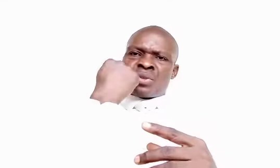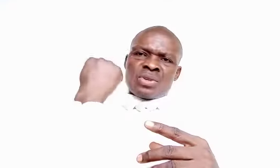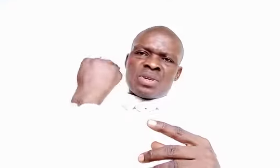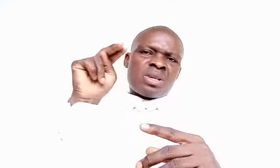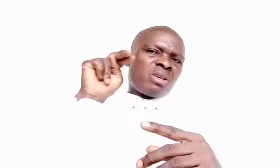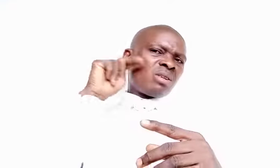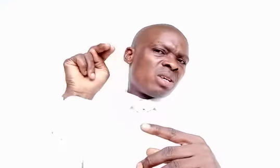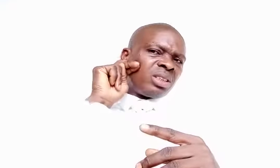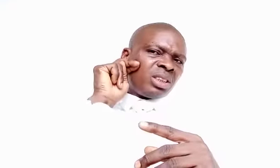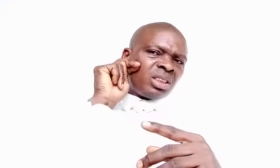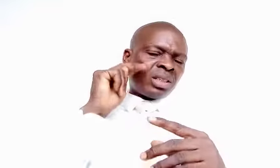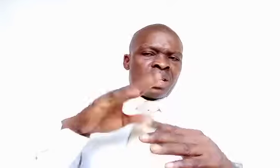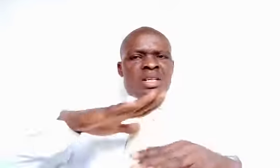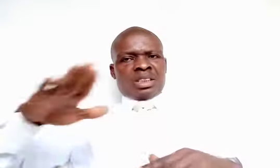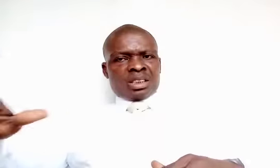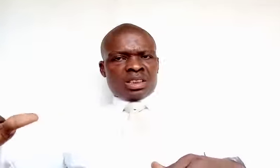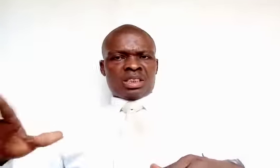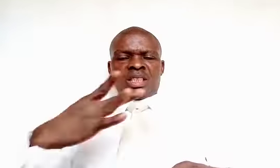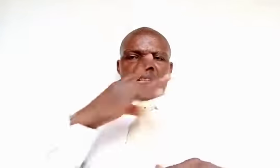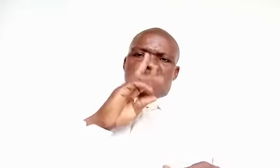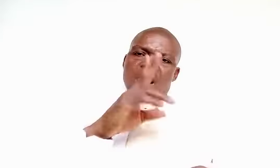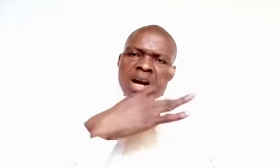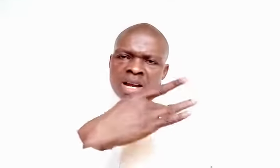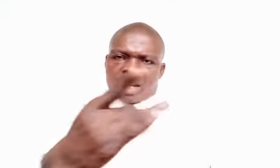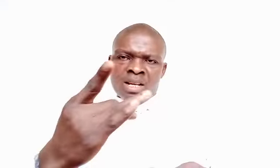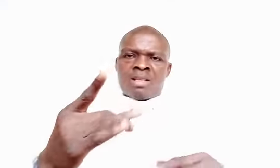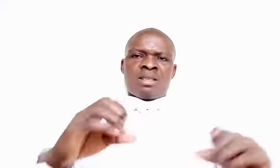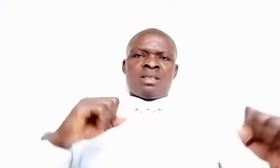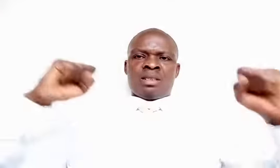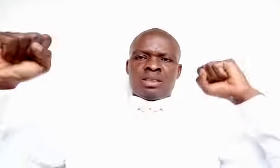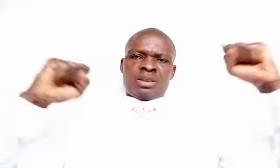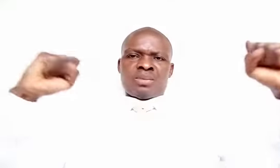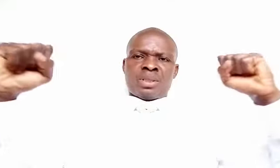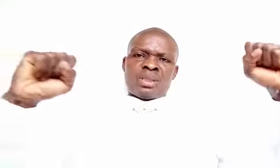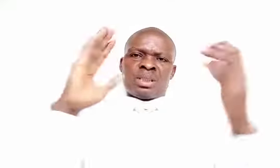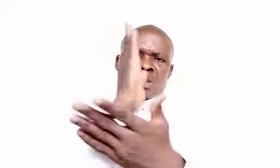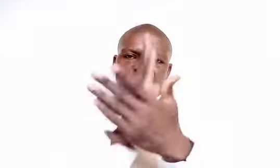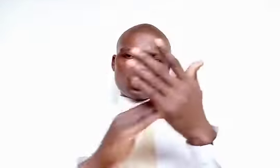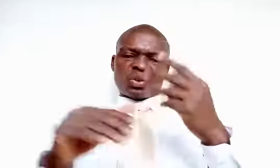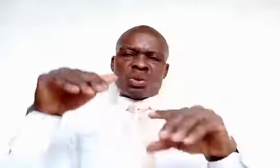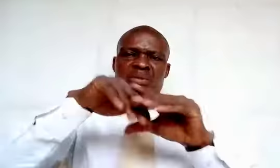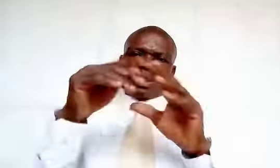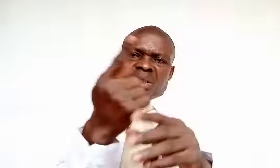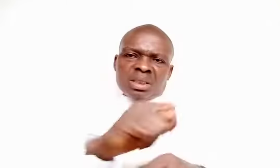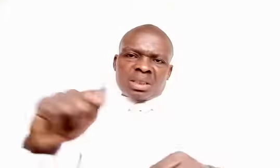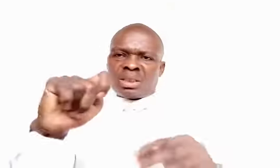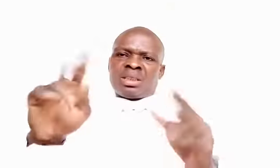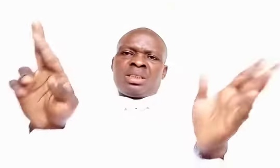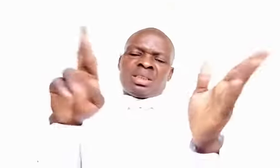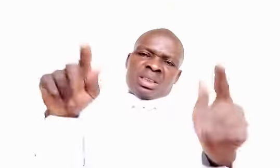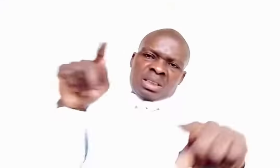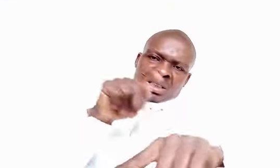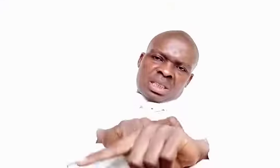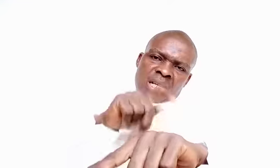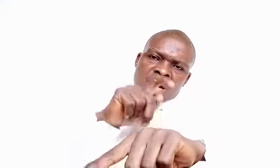people are interested in athletics. Some in the recent past have made a name and a lot of